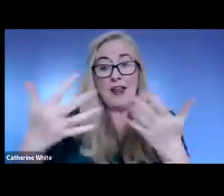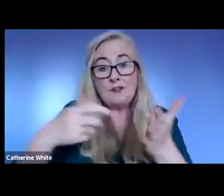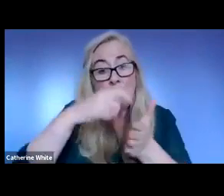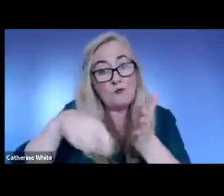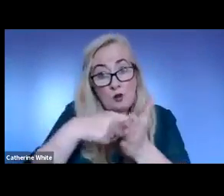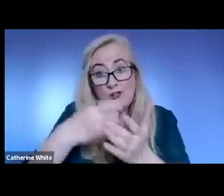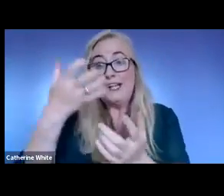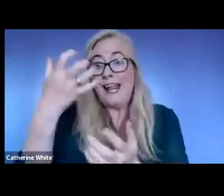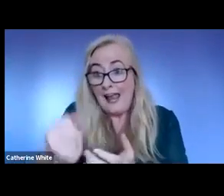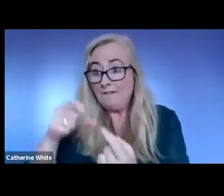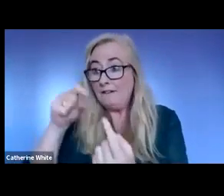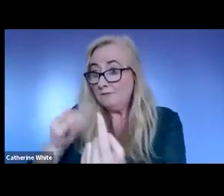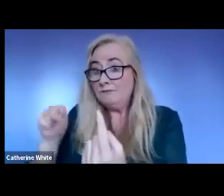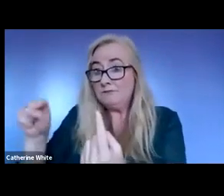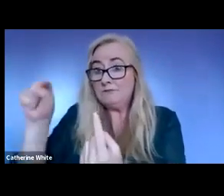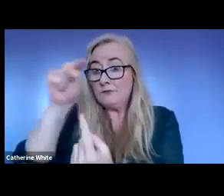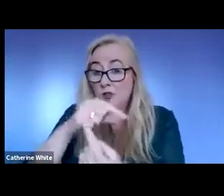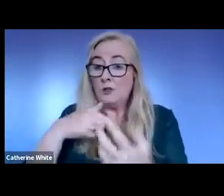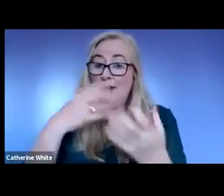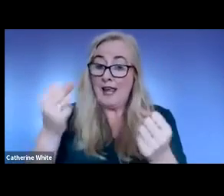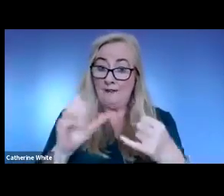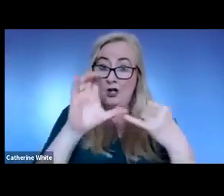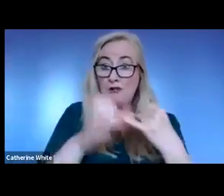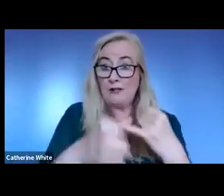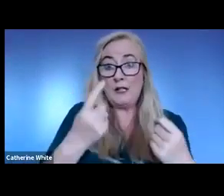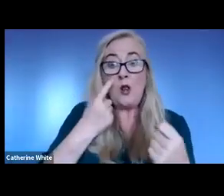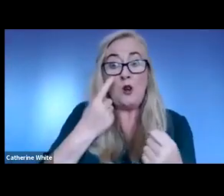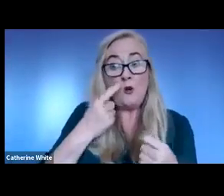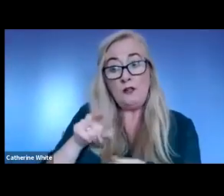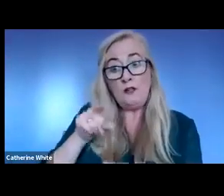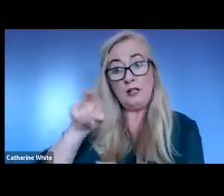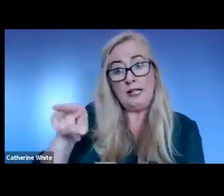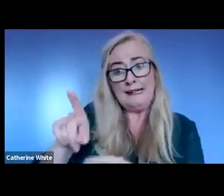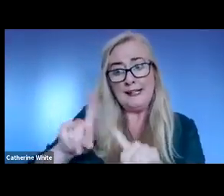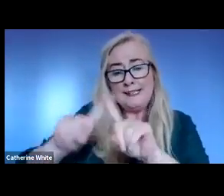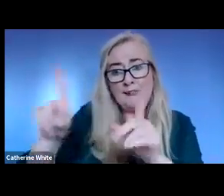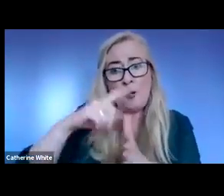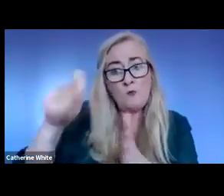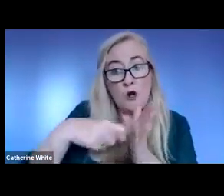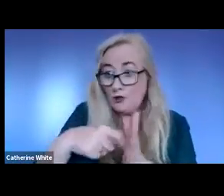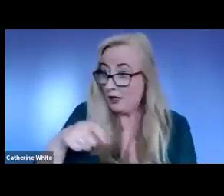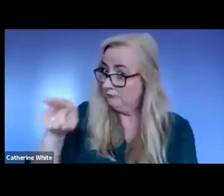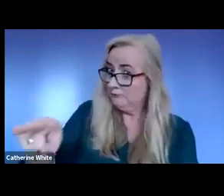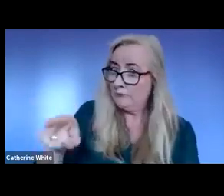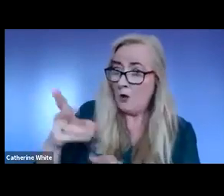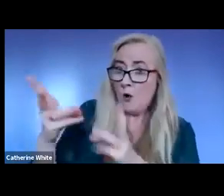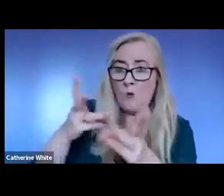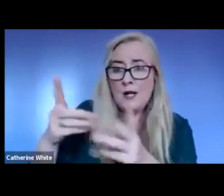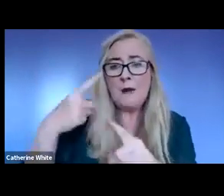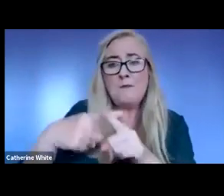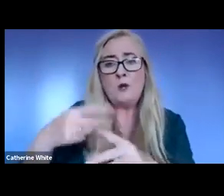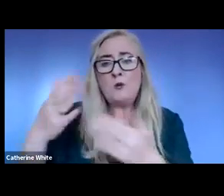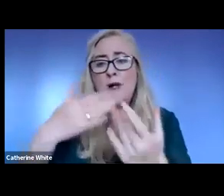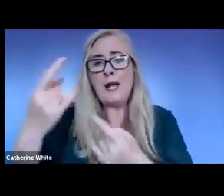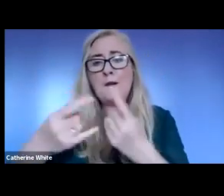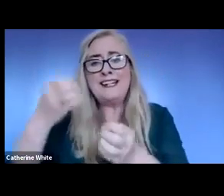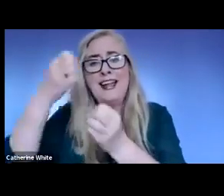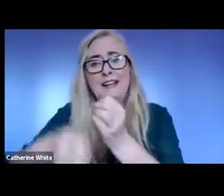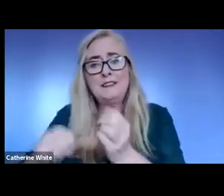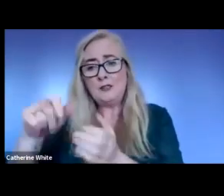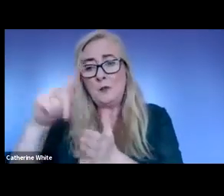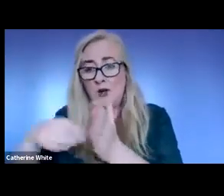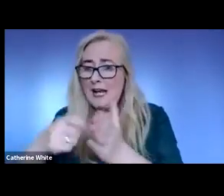out there. So we now have an opportunity to look at some of the different projects that are really working and the outcomes of these projects and start putting it all